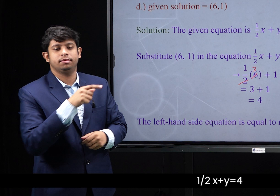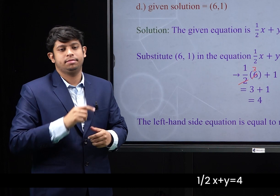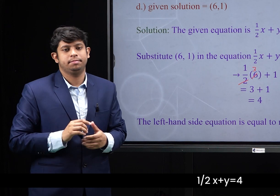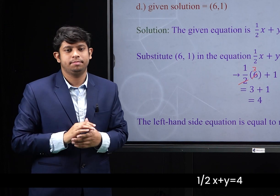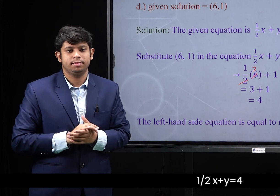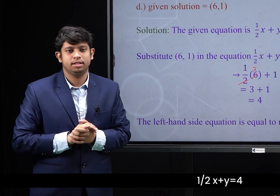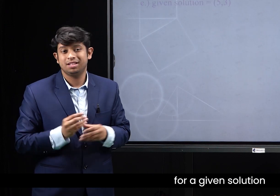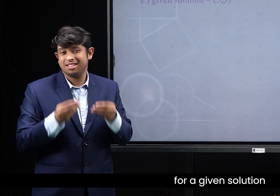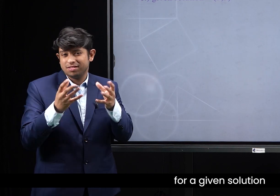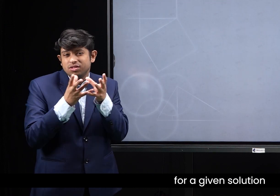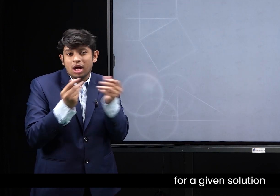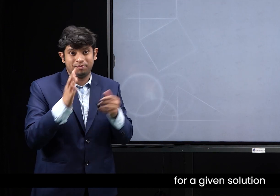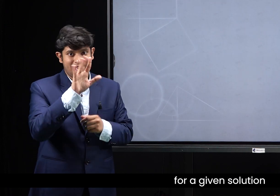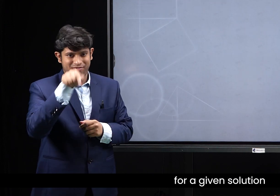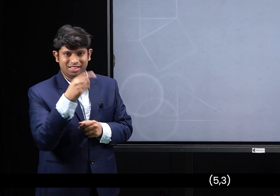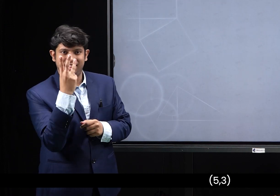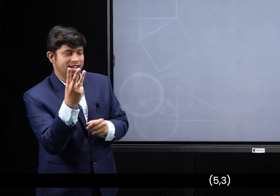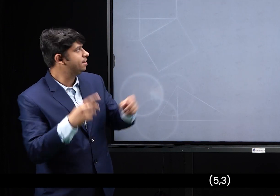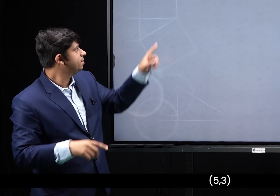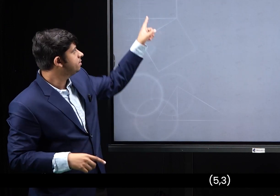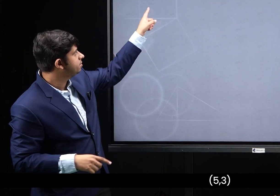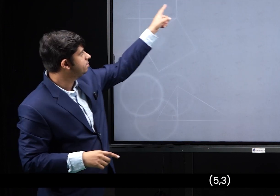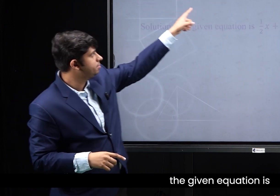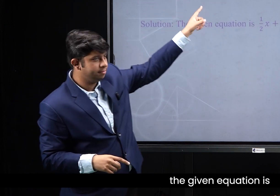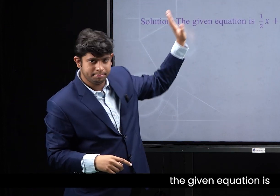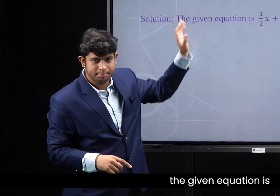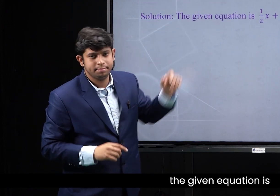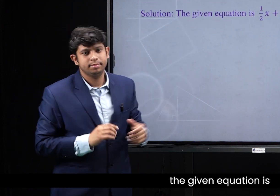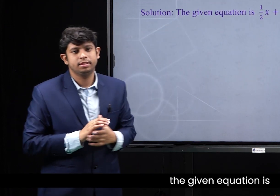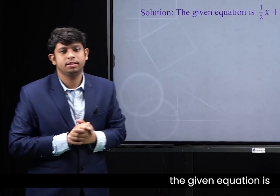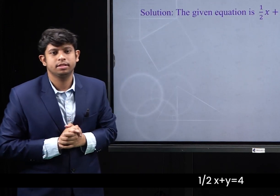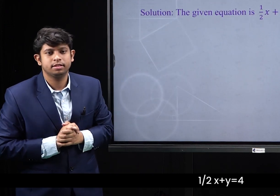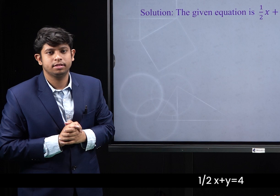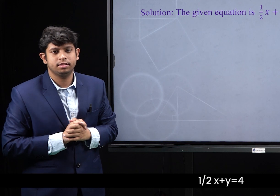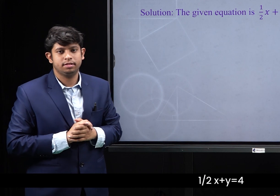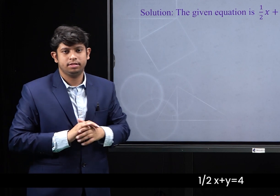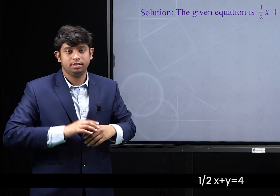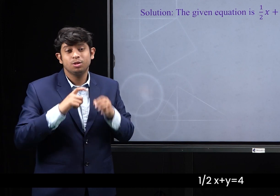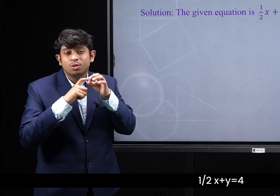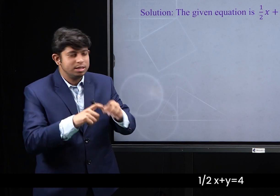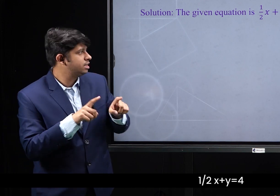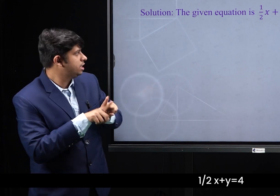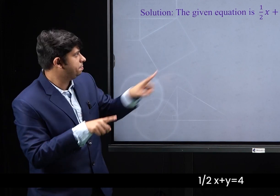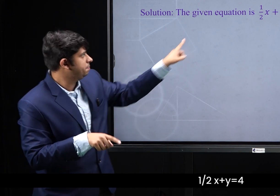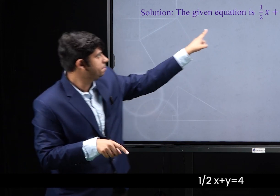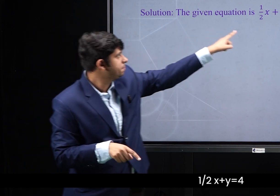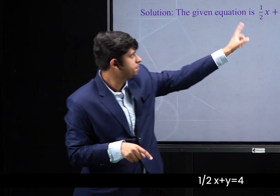4. For given solution 5 comma 3, the given equation is 1 by 2x plus y is equal to 4.